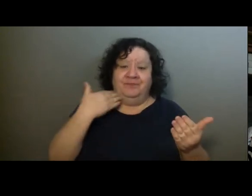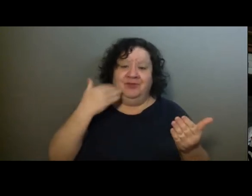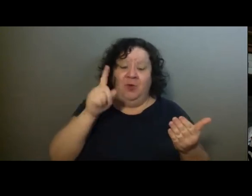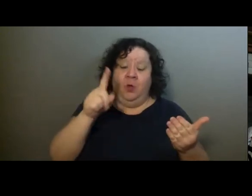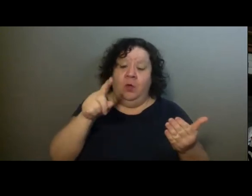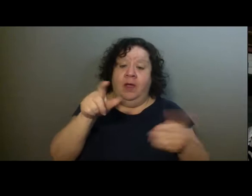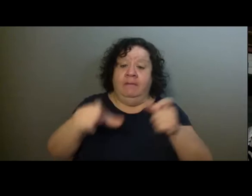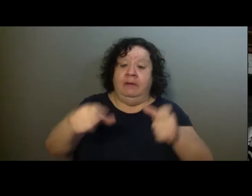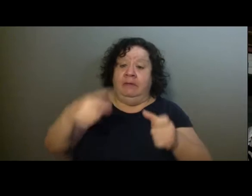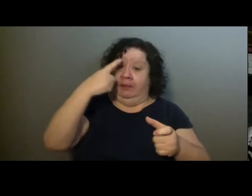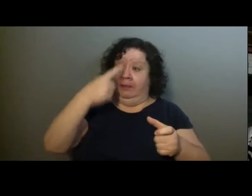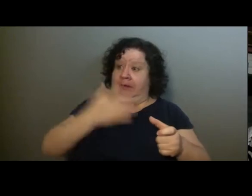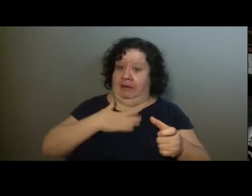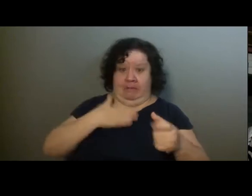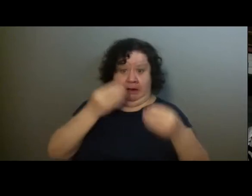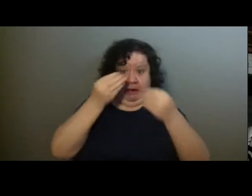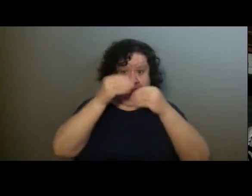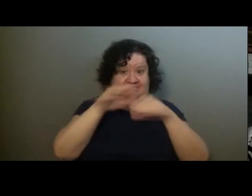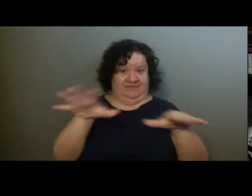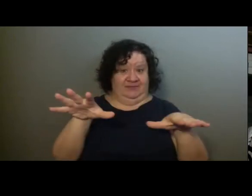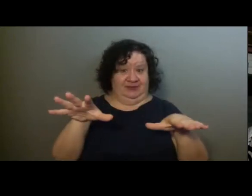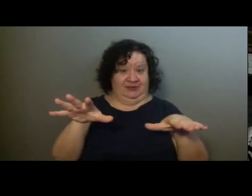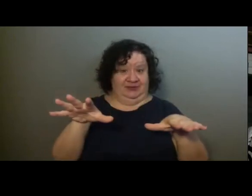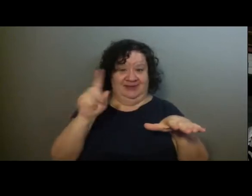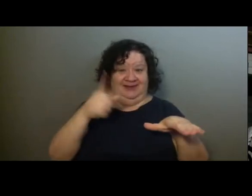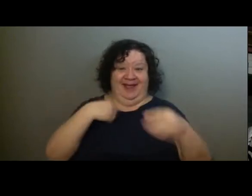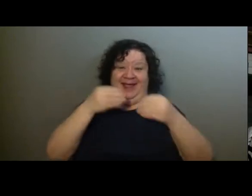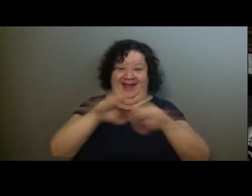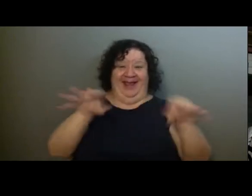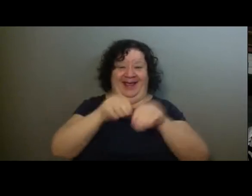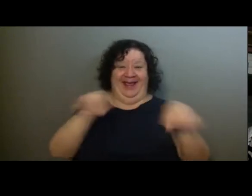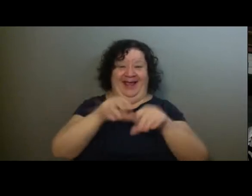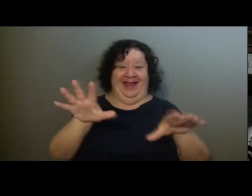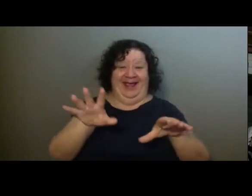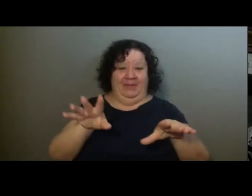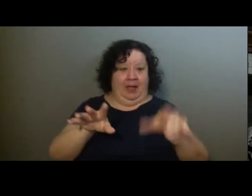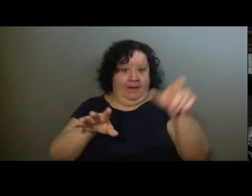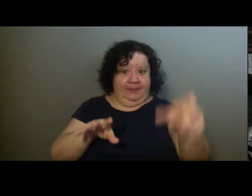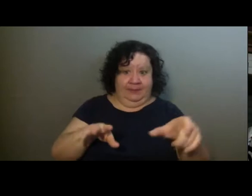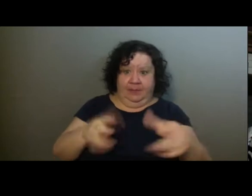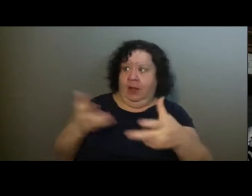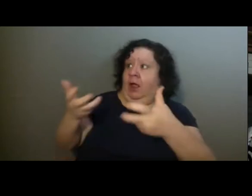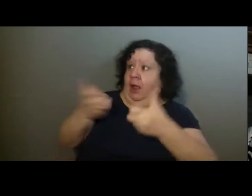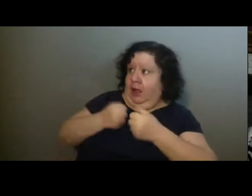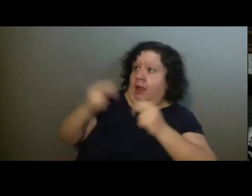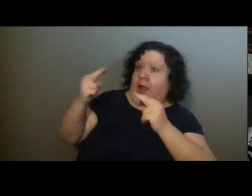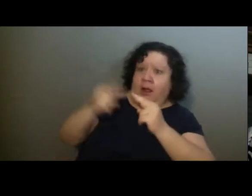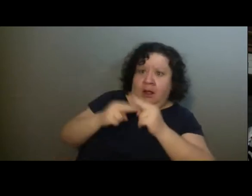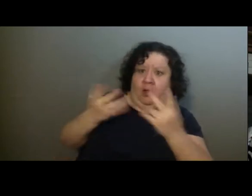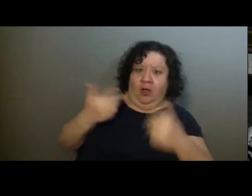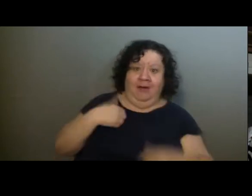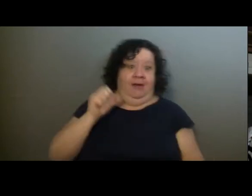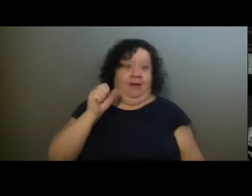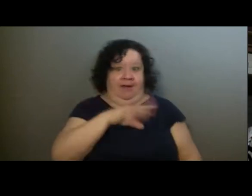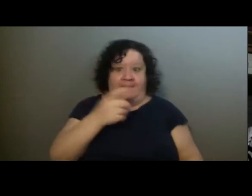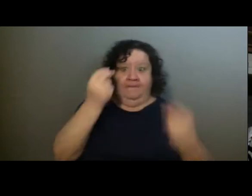information? One of the concepts that's often being used in the region in the use of technology to